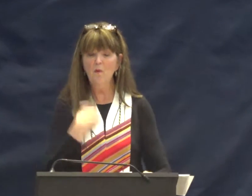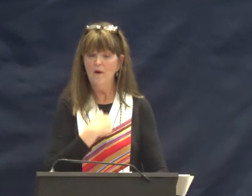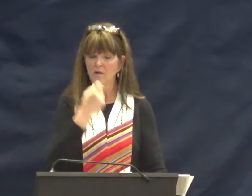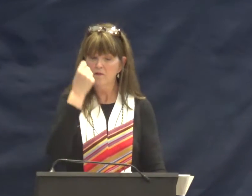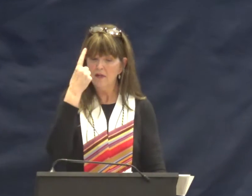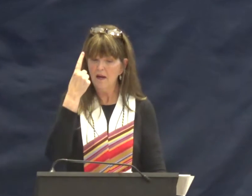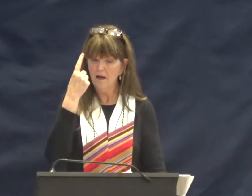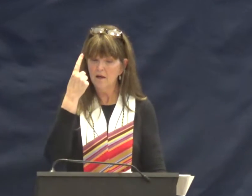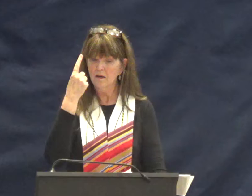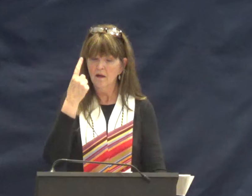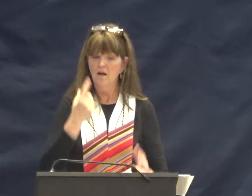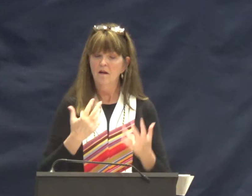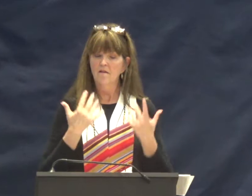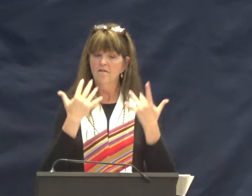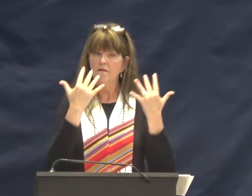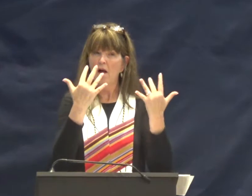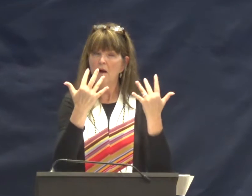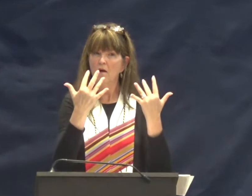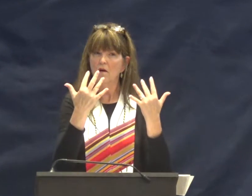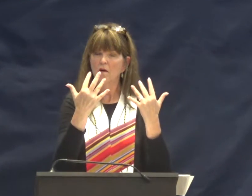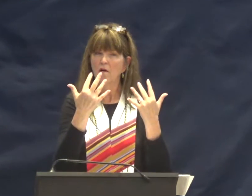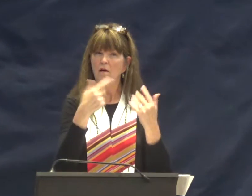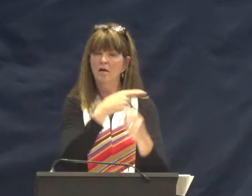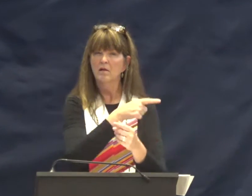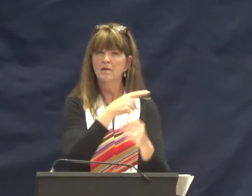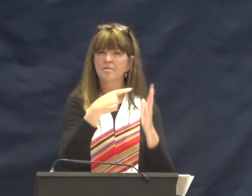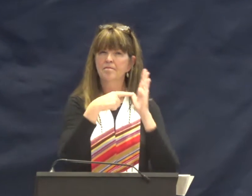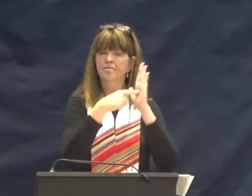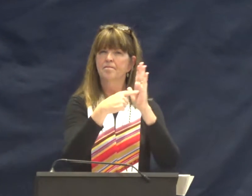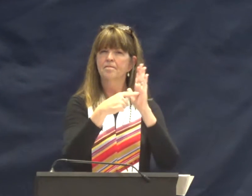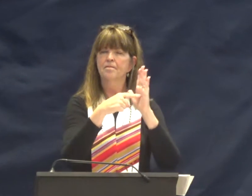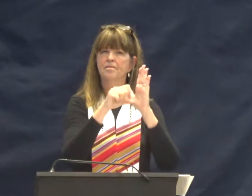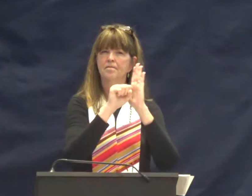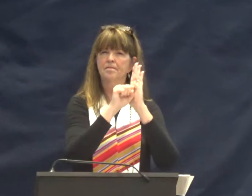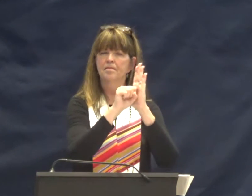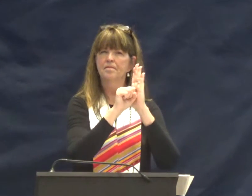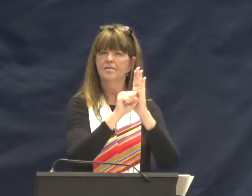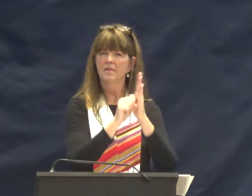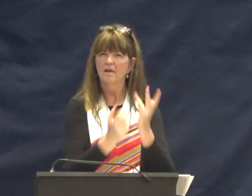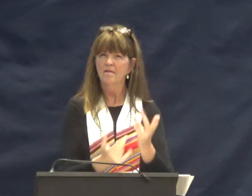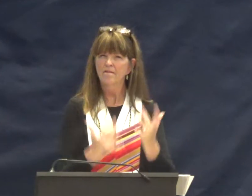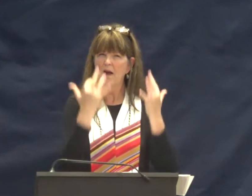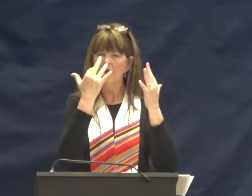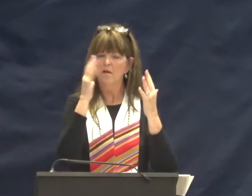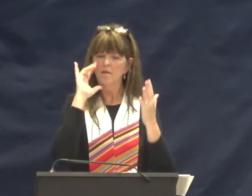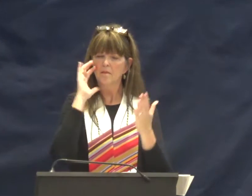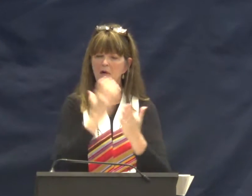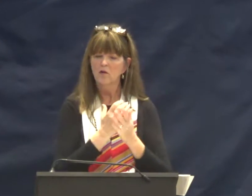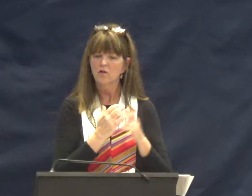And the grain will be retained. So we understand that fire is symbolic.